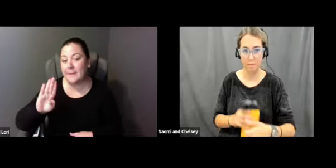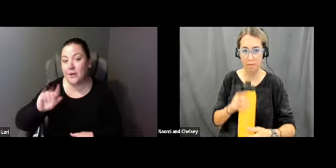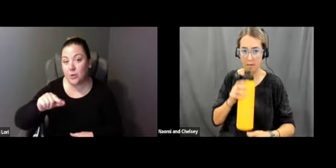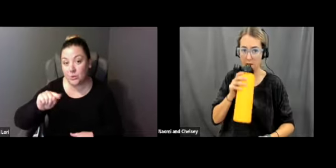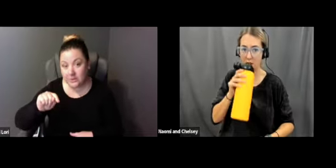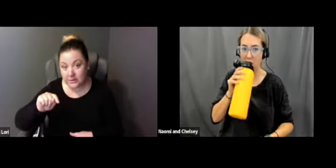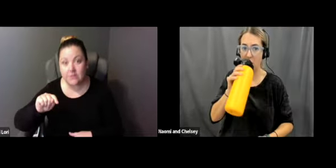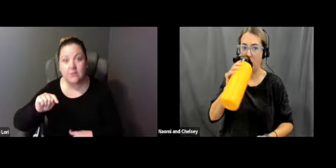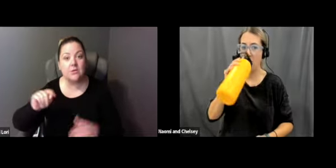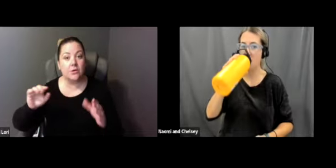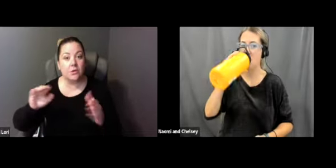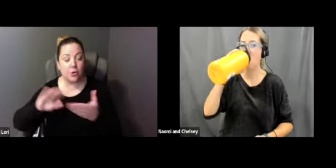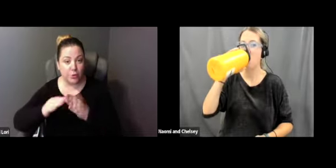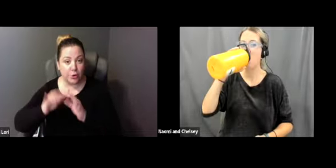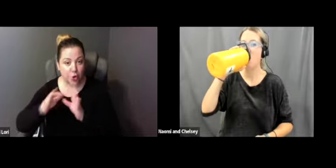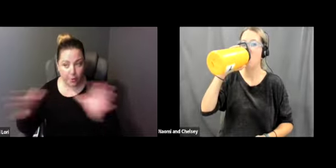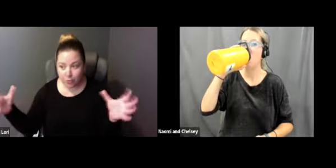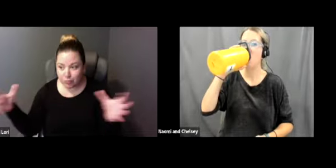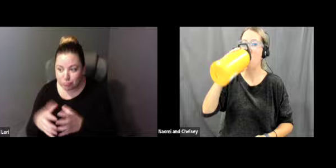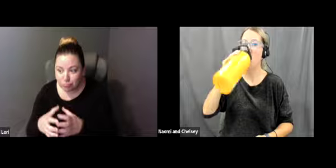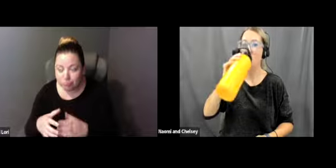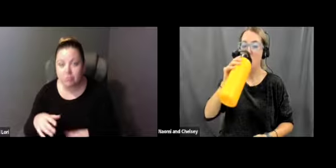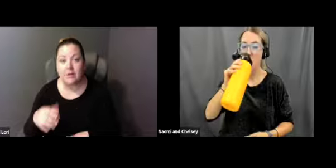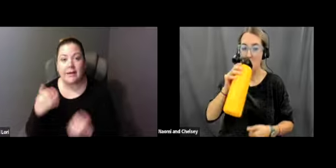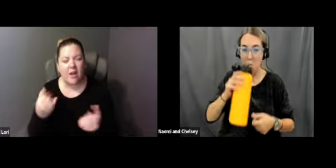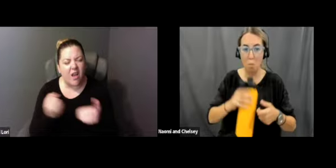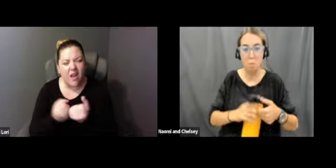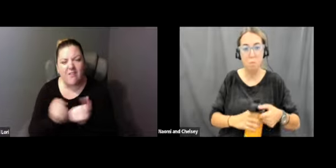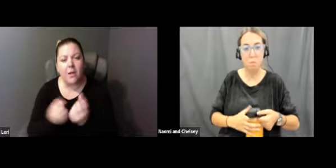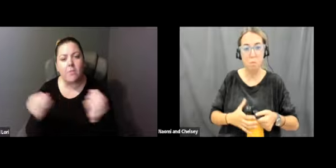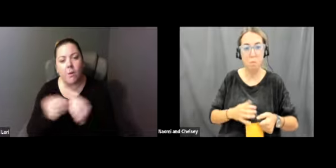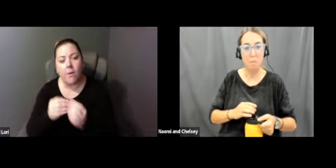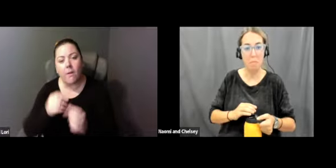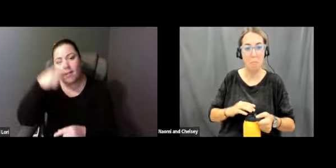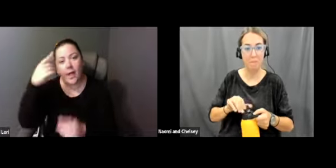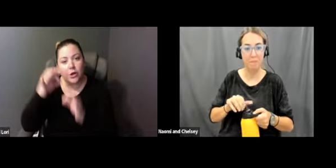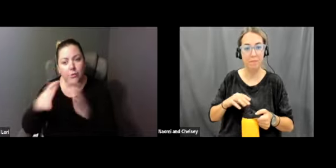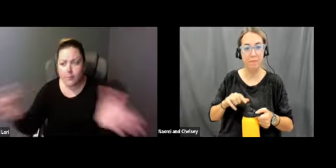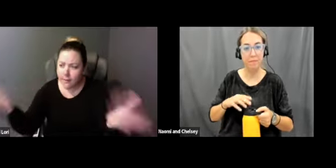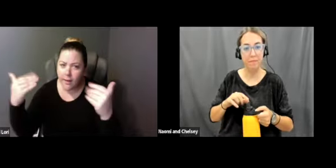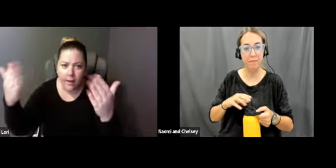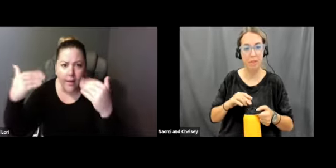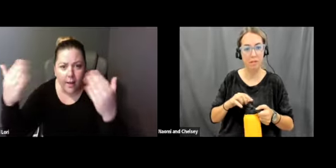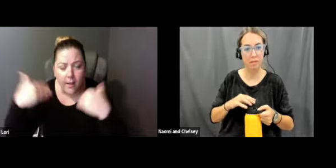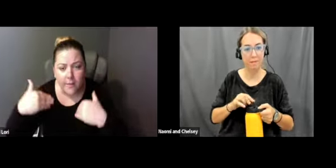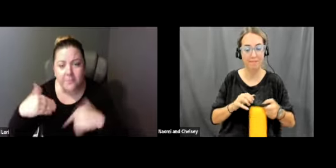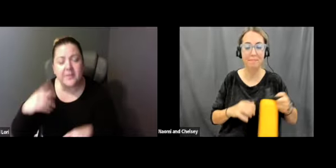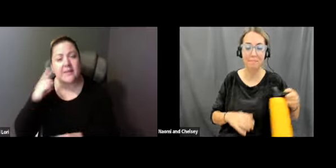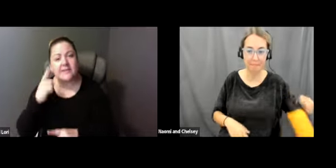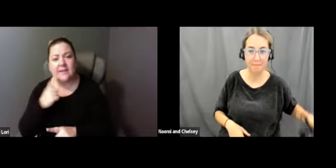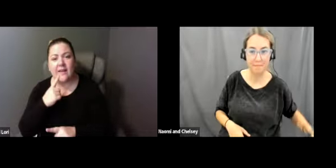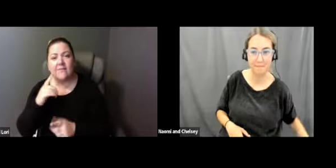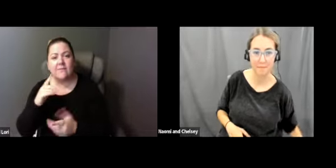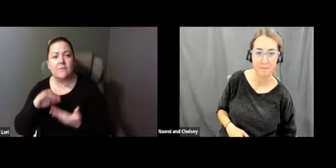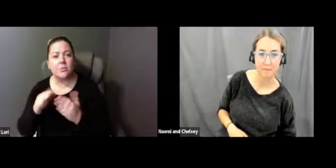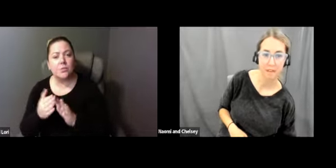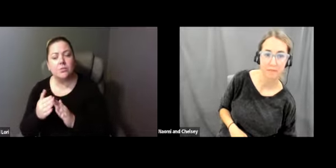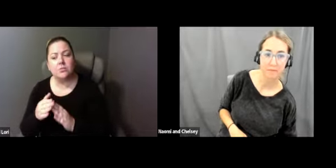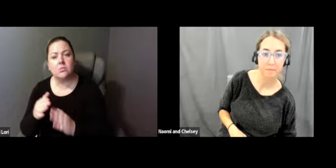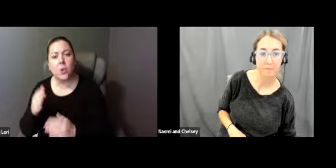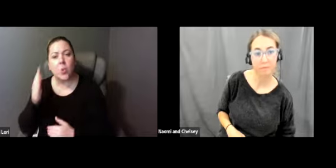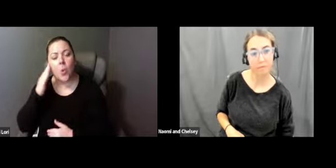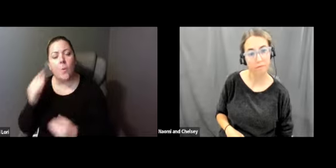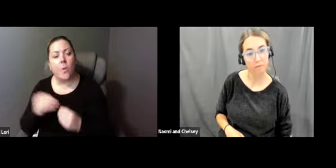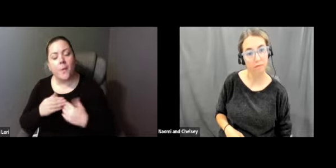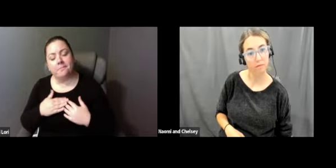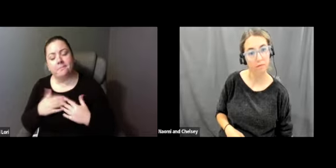interpreters, because deaf community has always been known to be more accepting in many ways. So like for myself, like I never